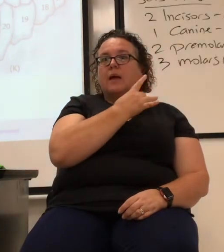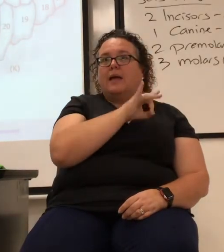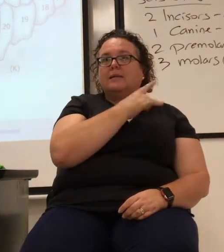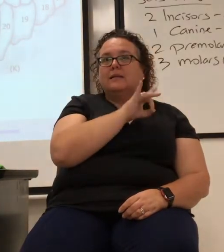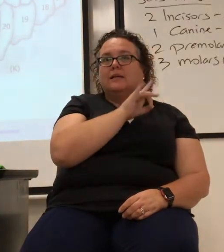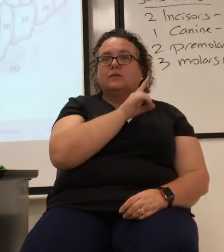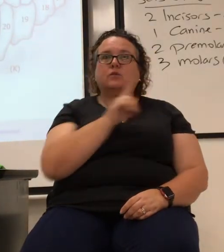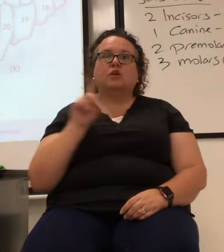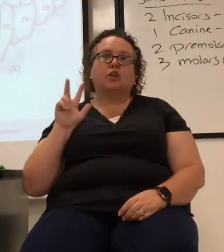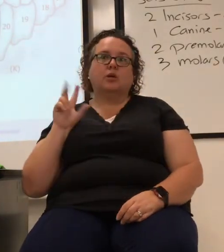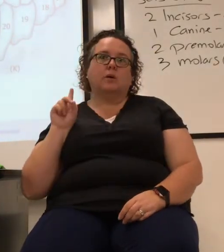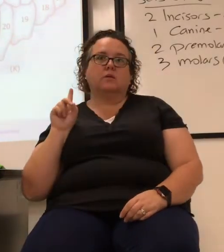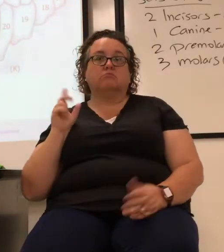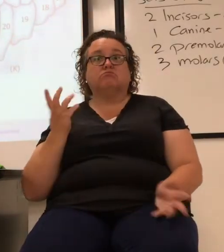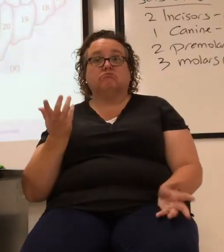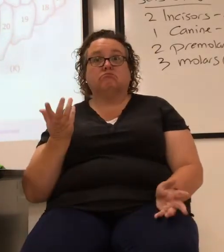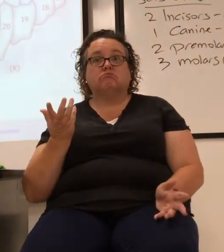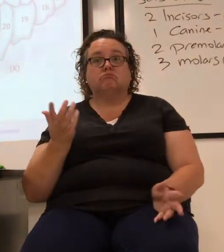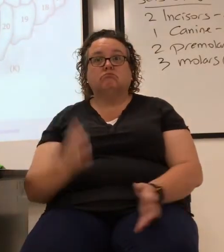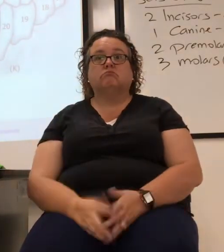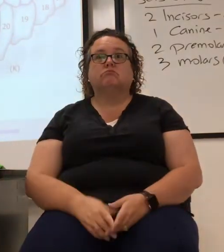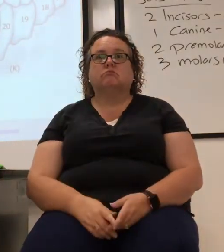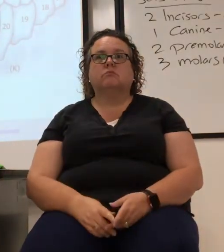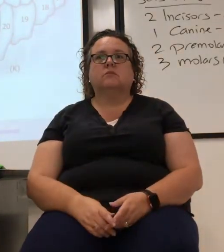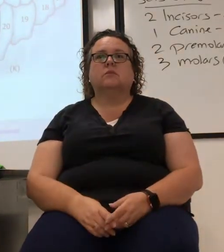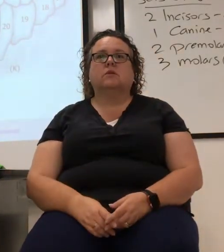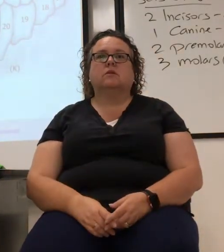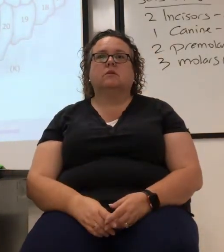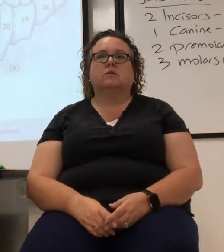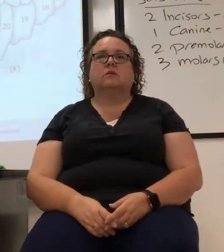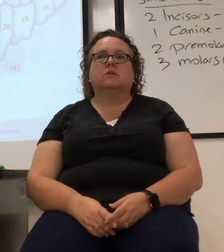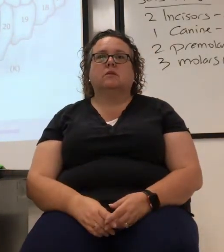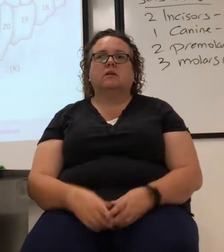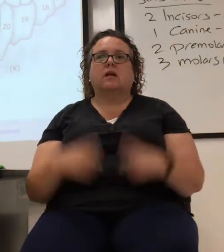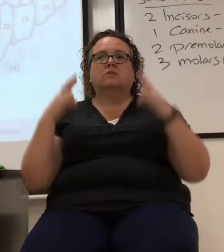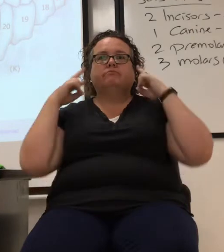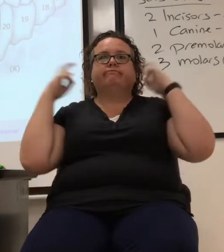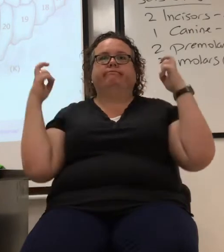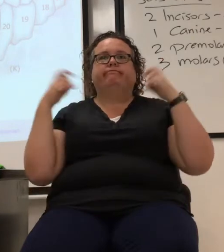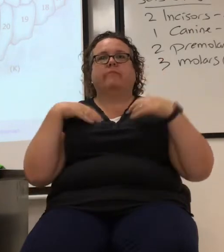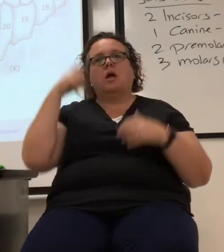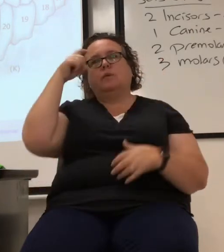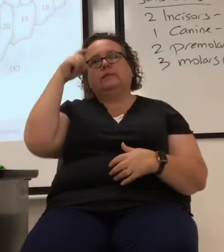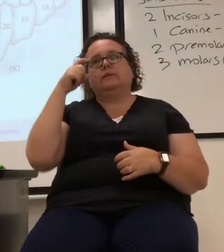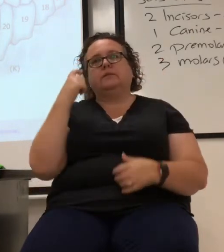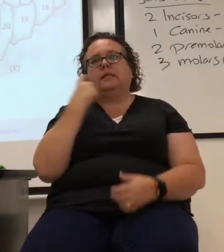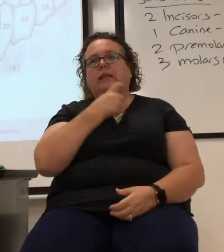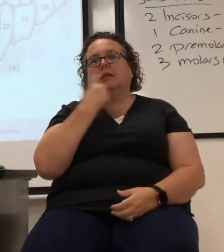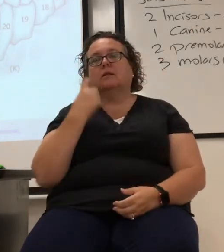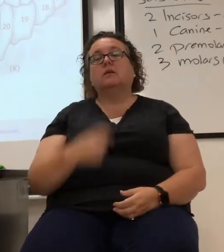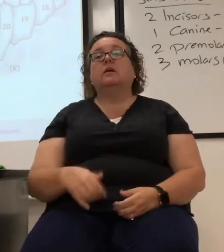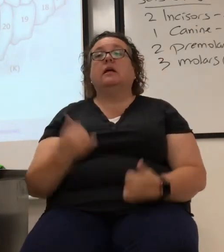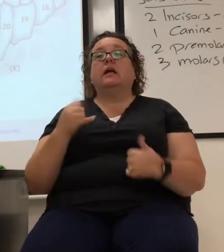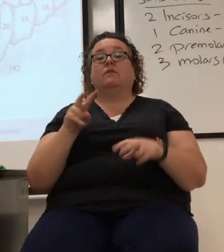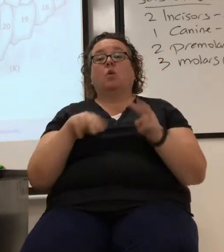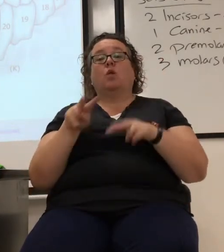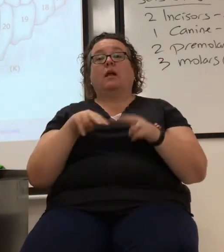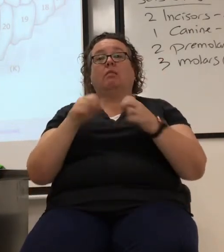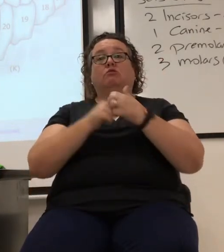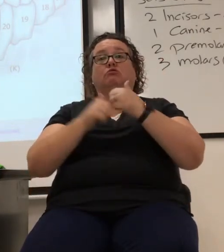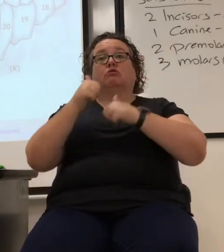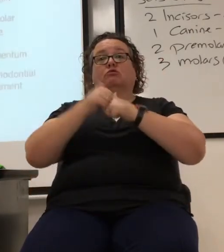18, right? 1 to 32. Okay. If you look at the structure of a tooth,